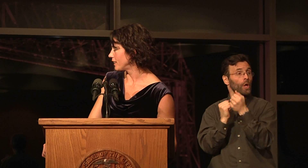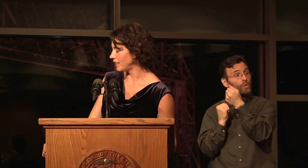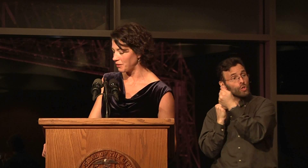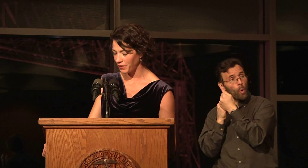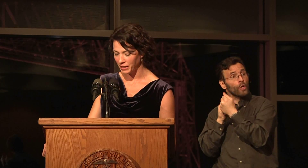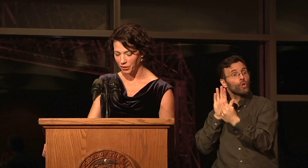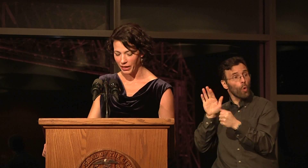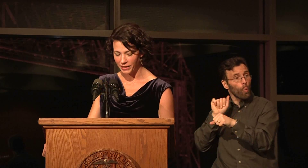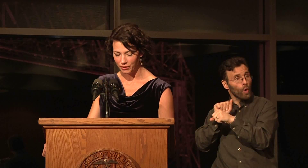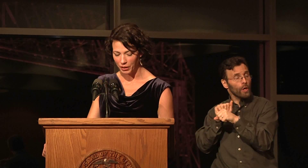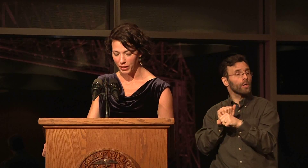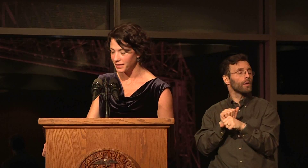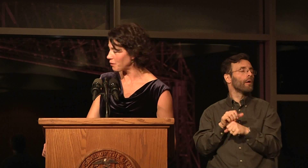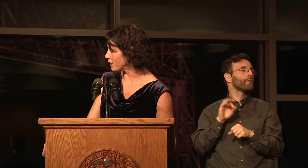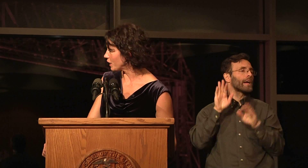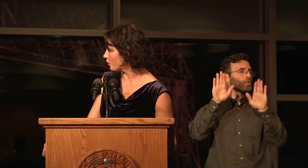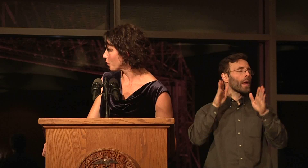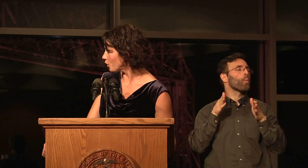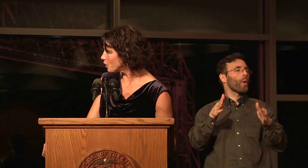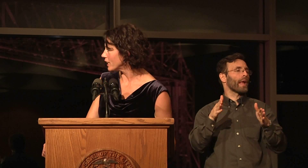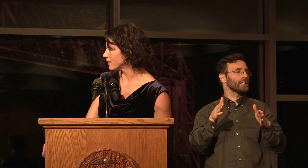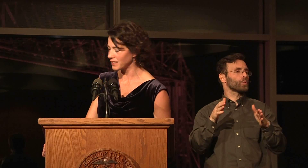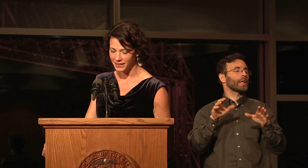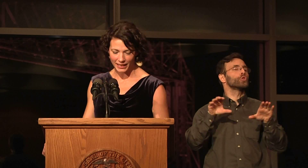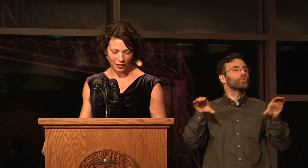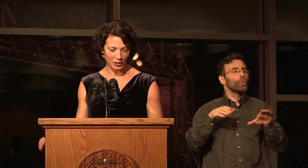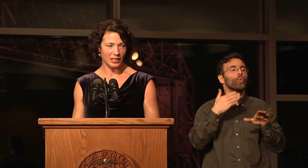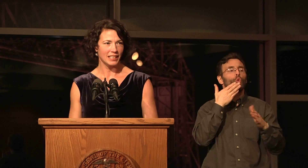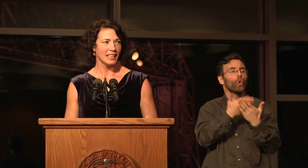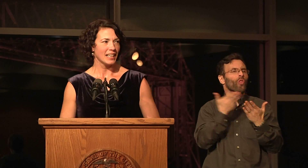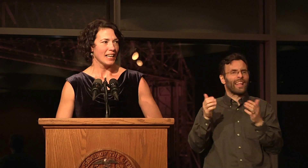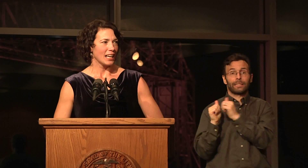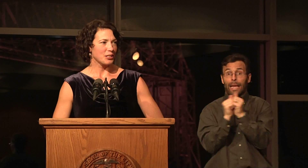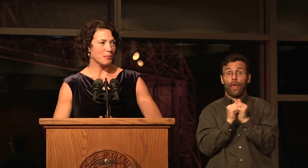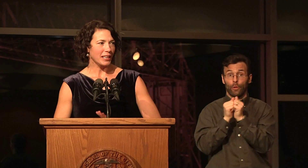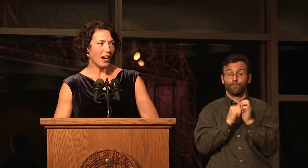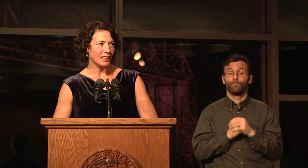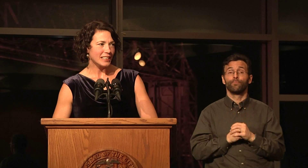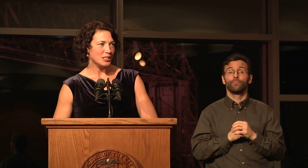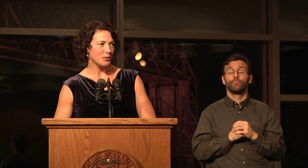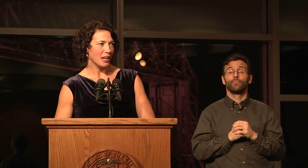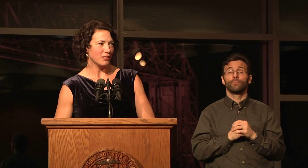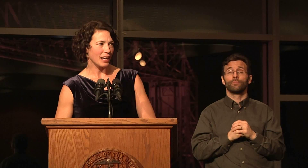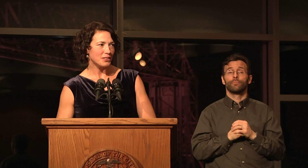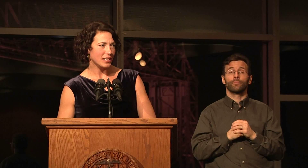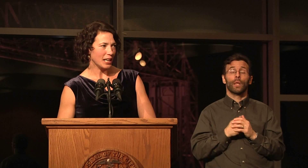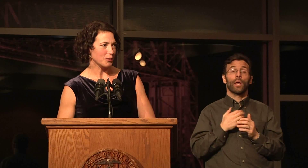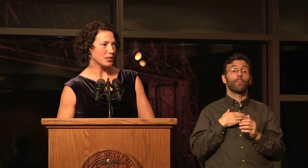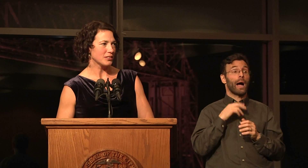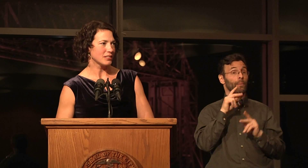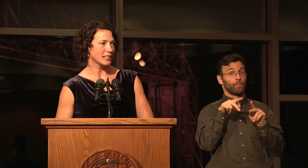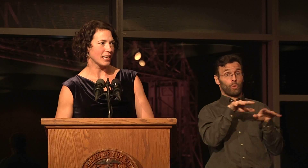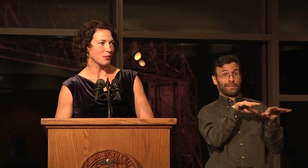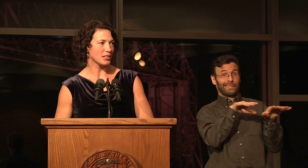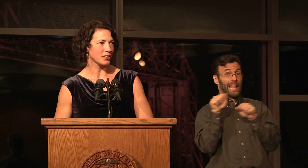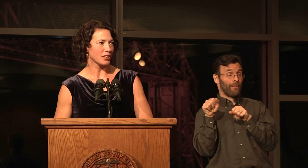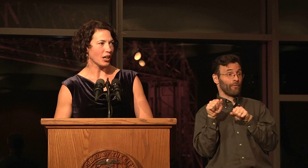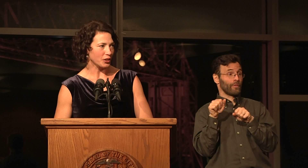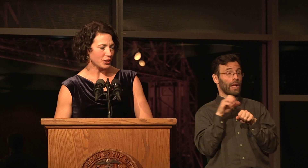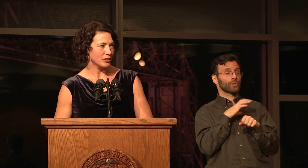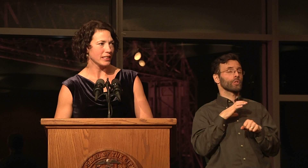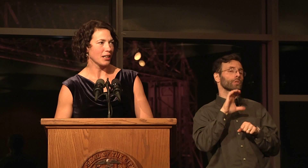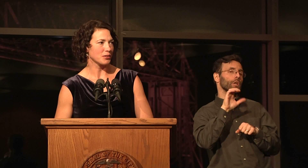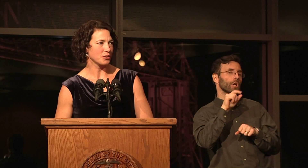your work, and finding great ways that we can get good things done together. And to my colleagues who have left the council,